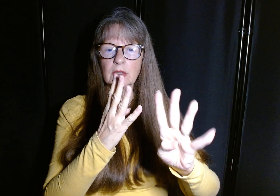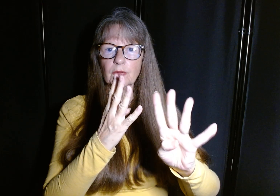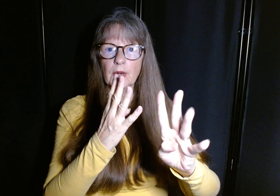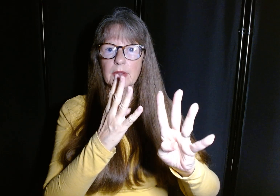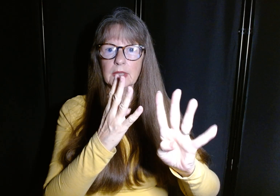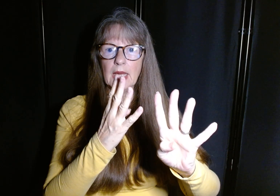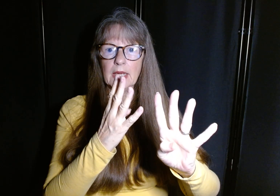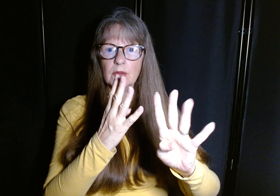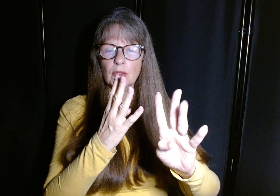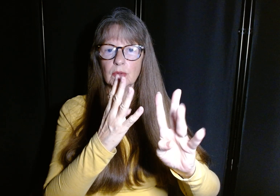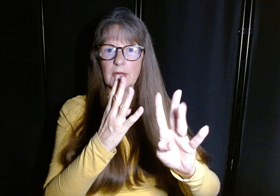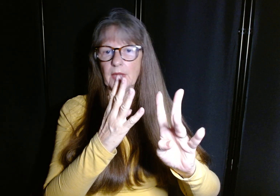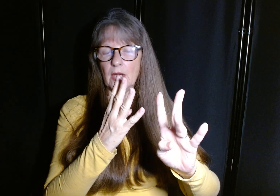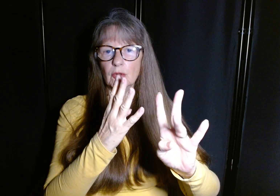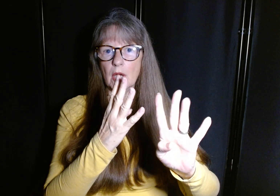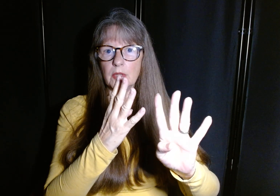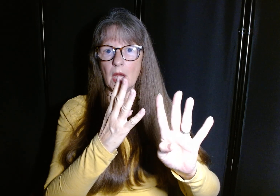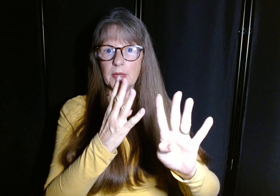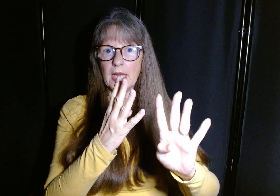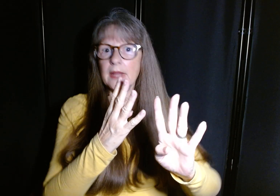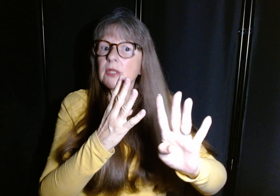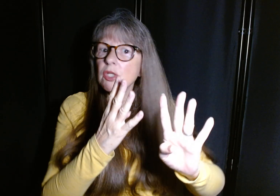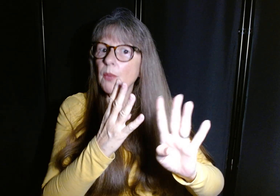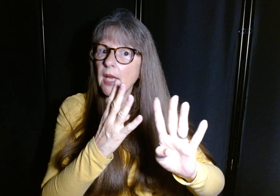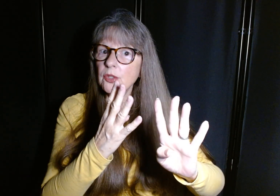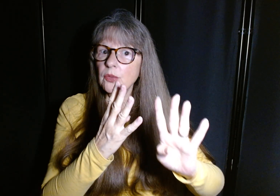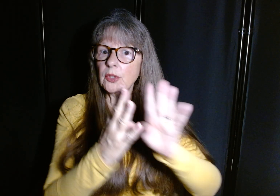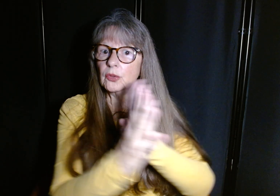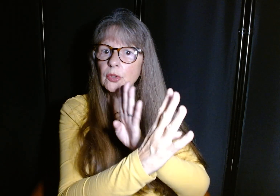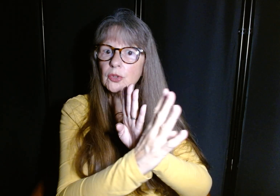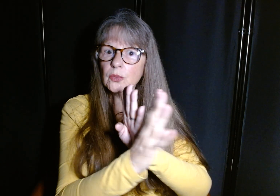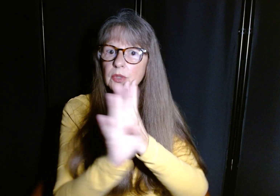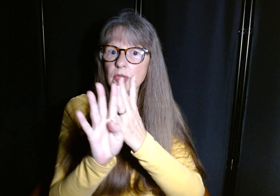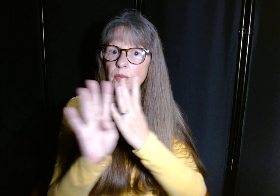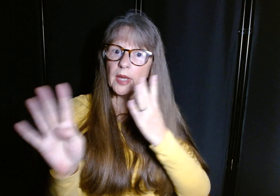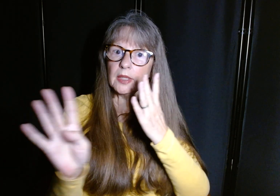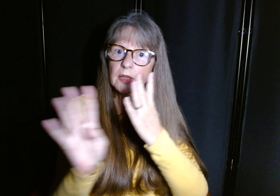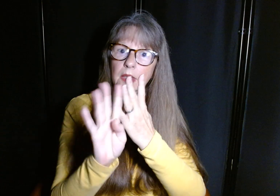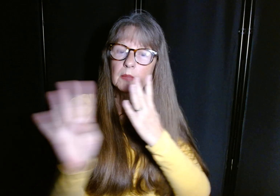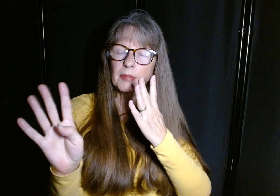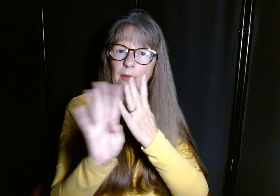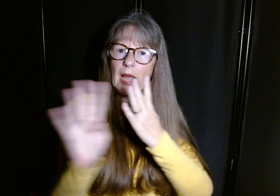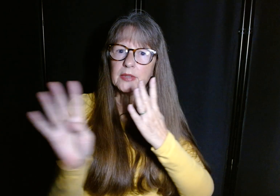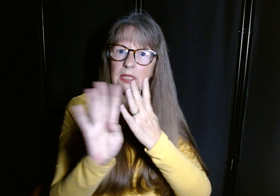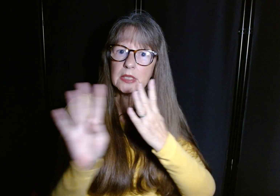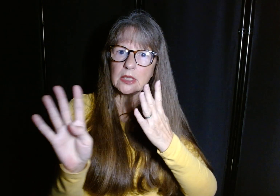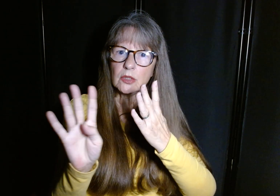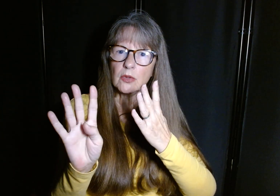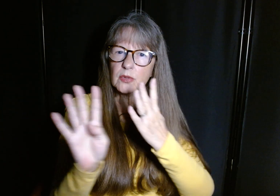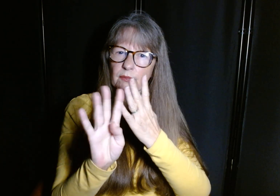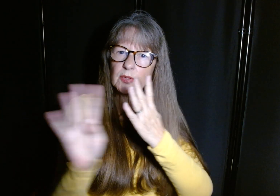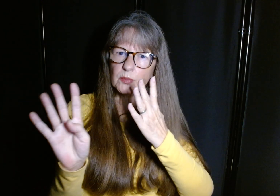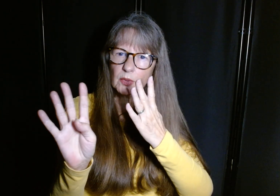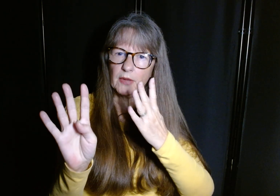front of the line, your left hand or non-dominant hand. This is the way I do it. You could do it this way, but I would have a tendency to do it. It feels more